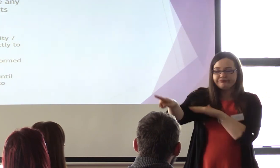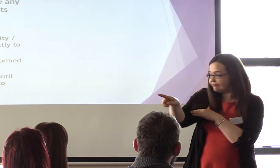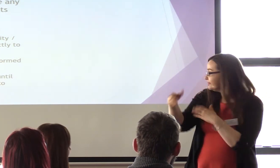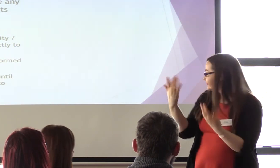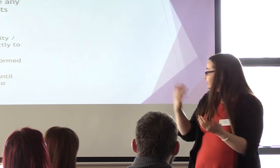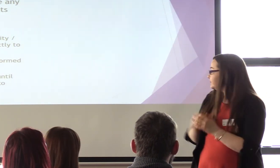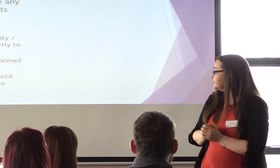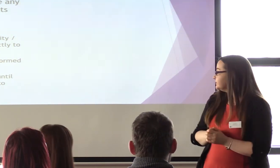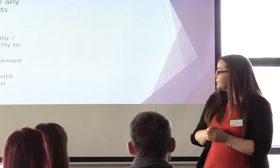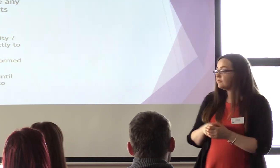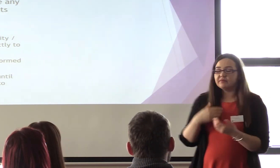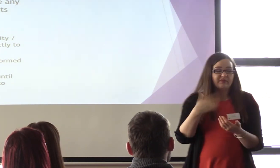appropriate natural break where they could leave.